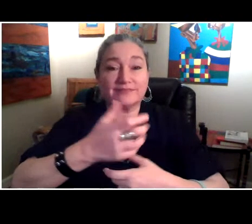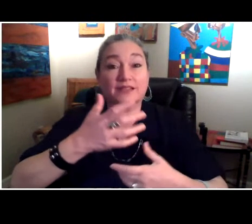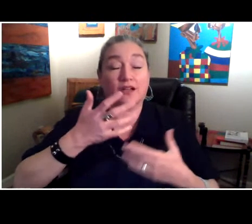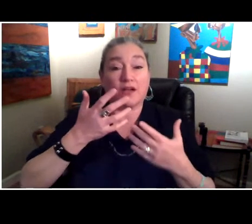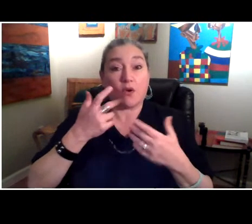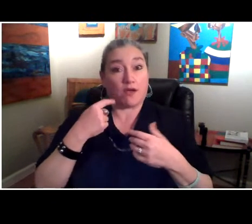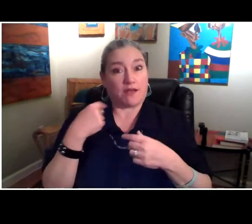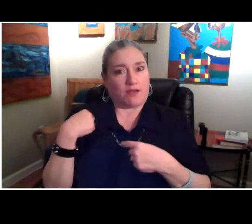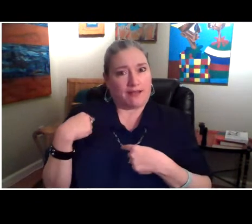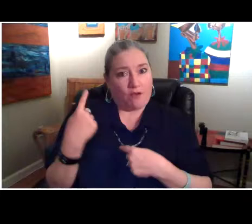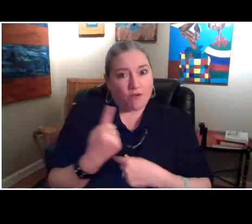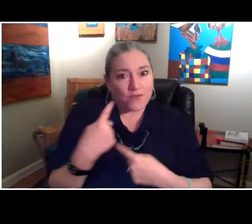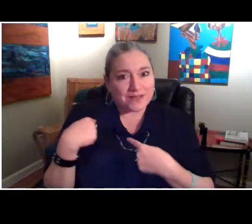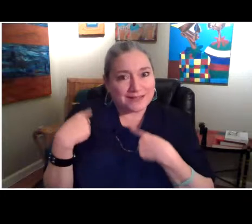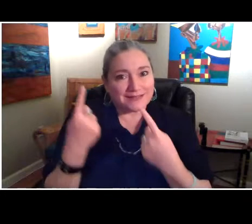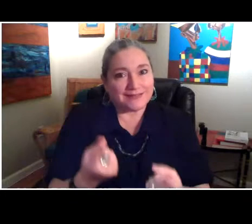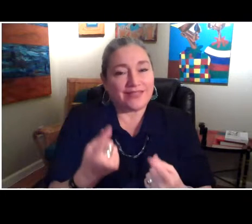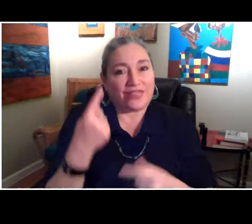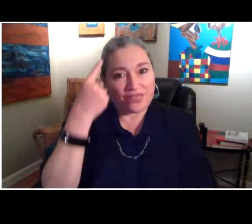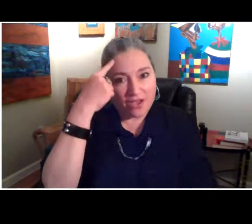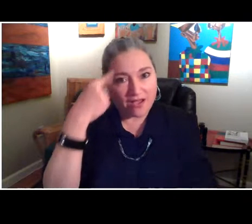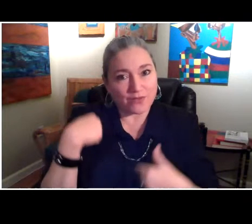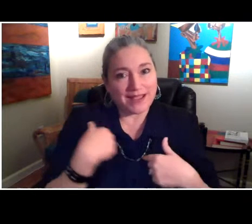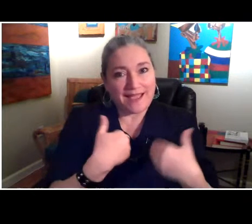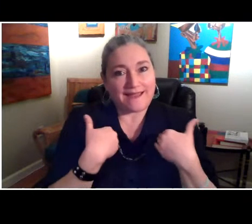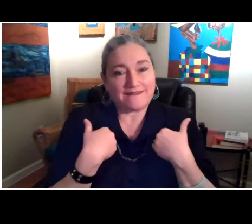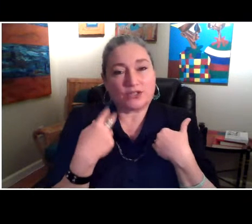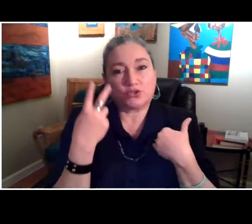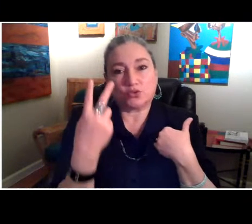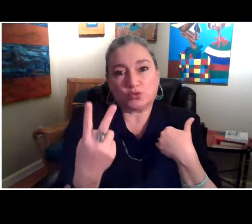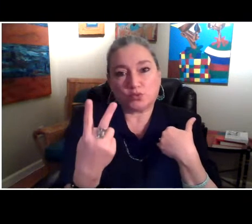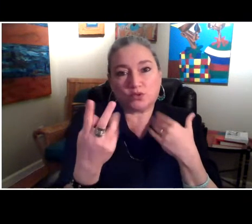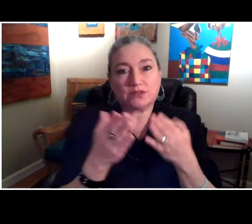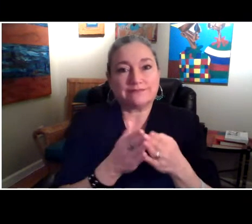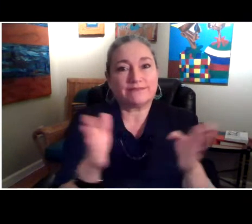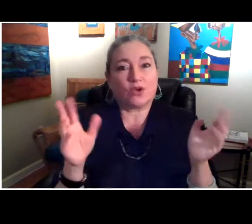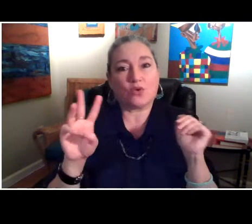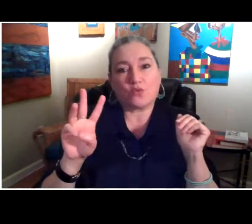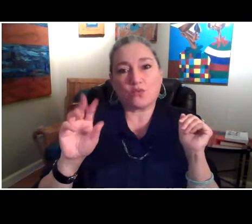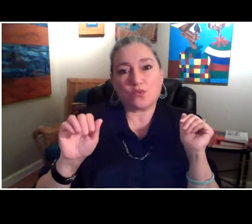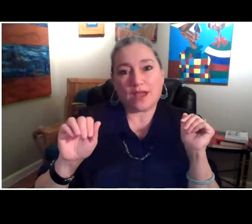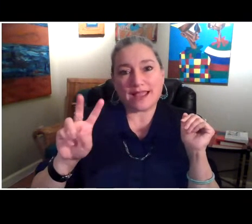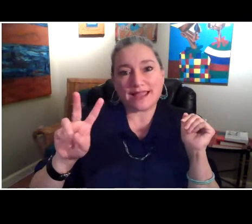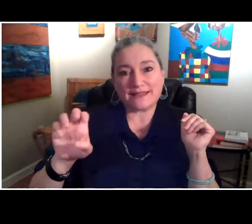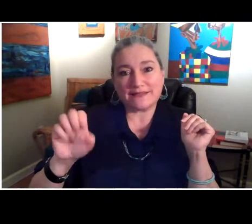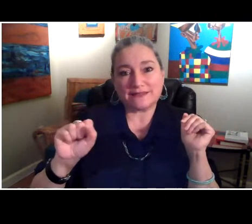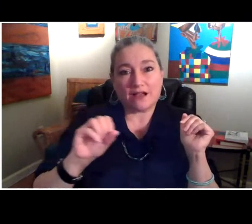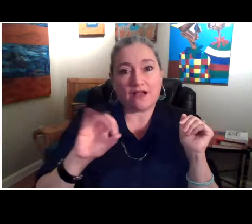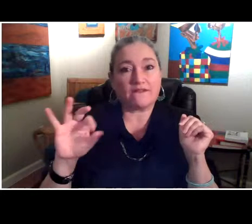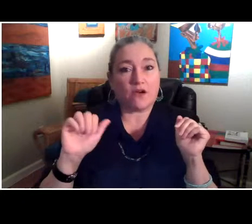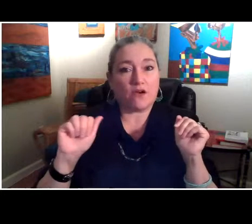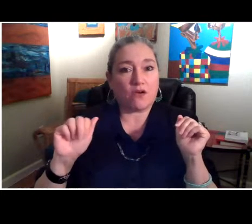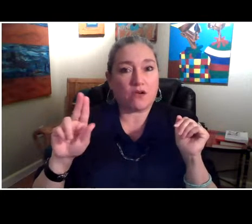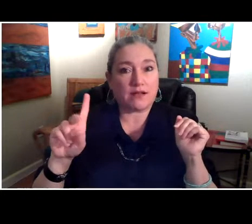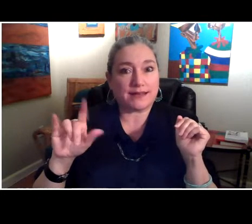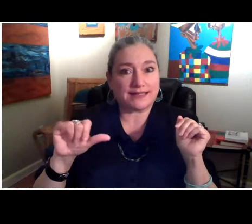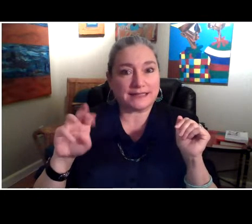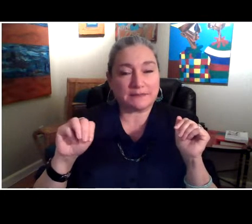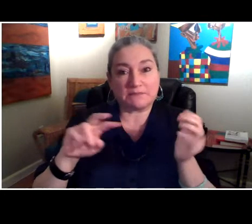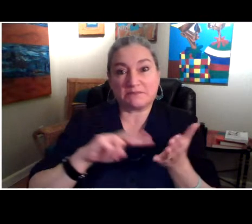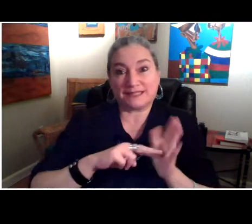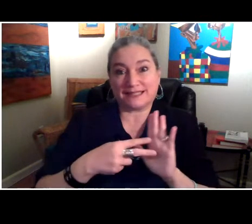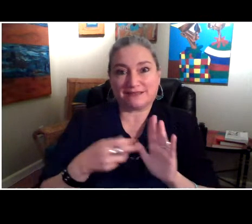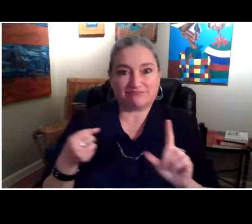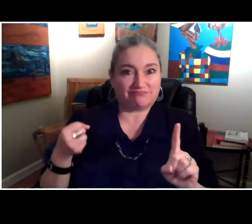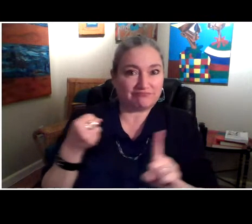I don't expect you to review everything on this slide, but to share with you in brief, we felt that we had